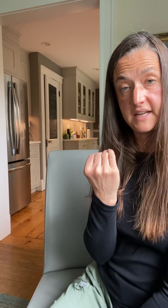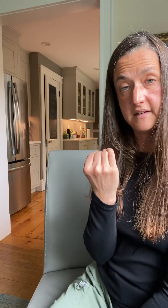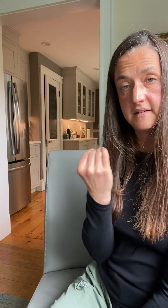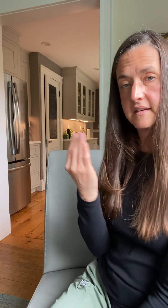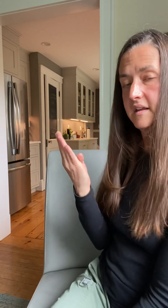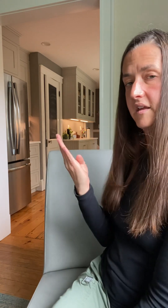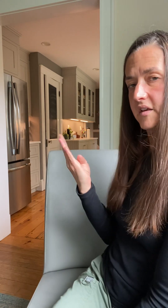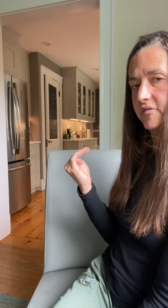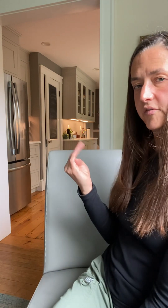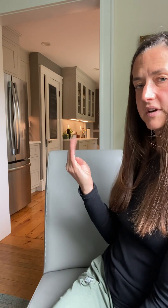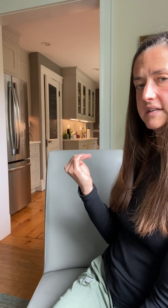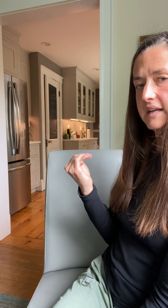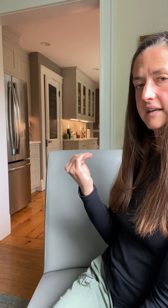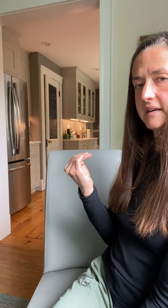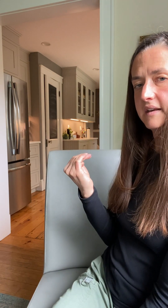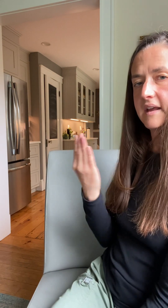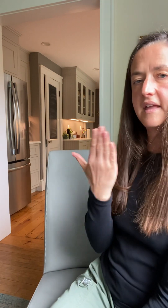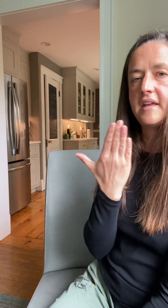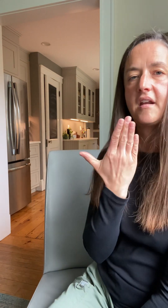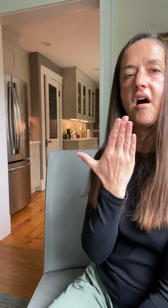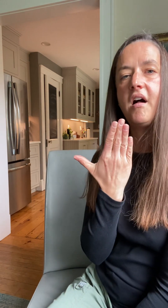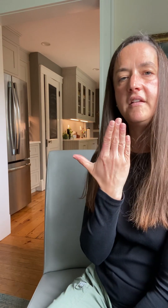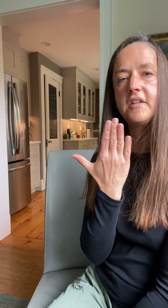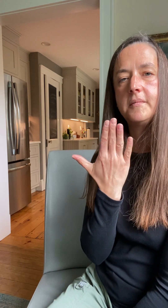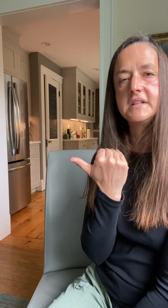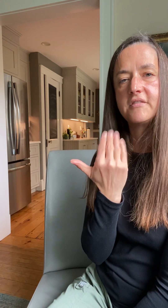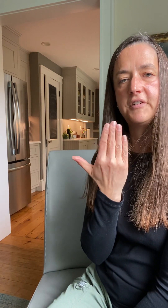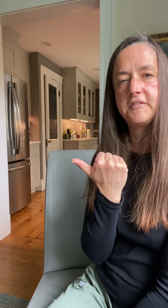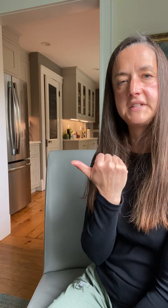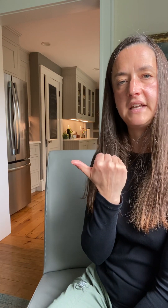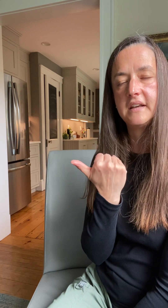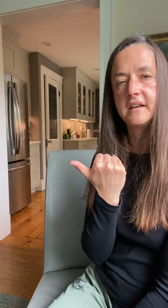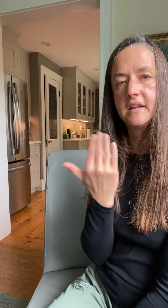14, 14, and then all of them is 15,